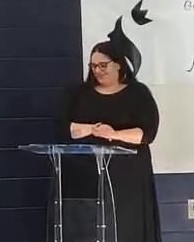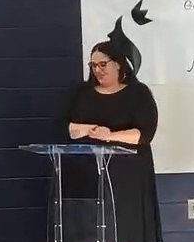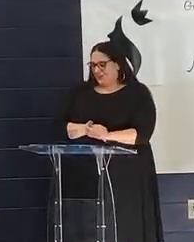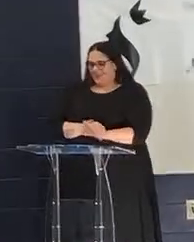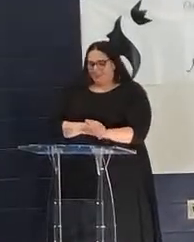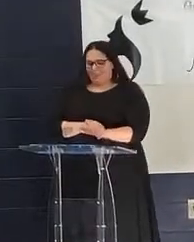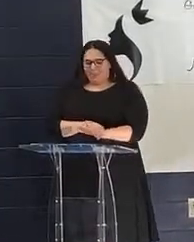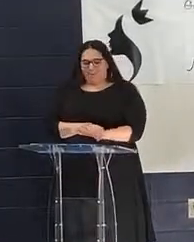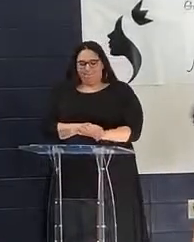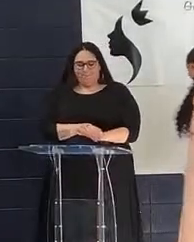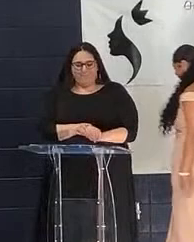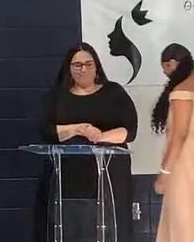Beautiful.